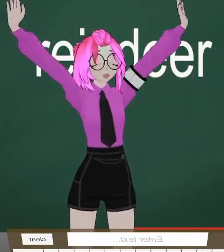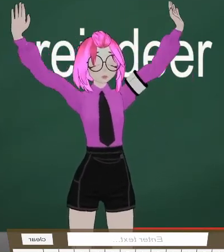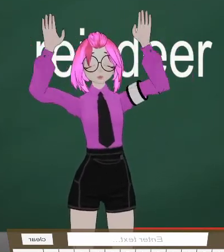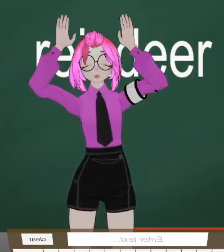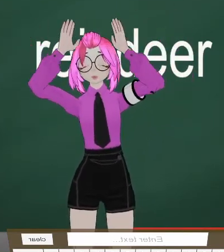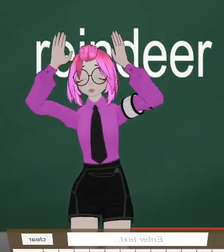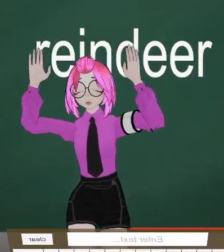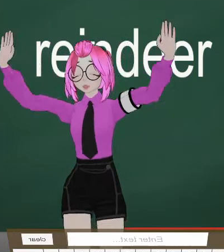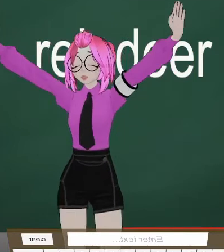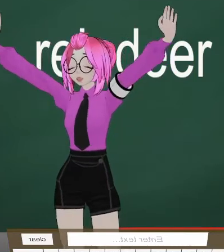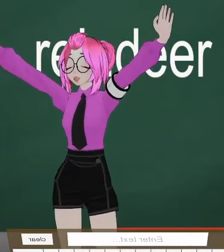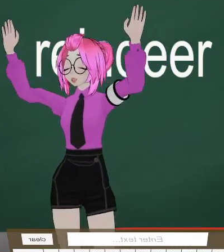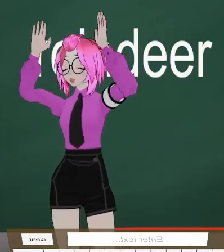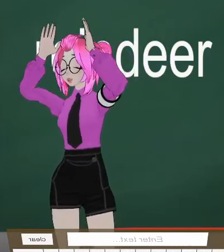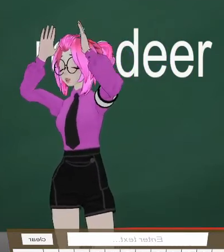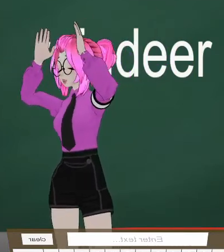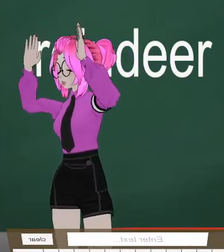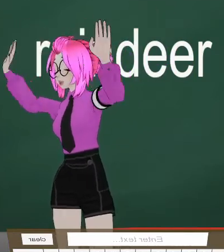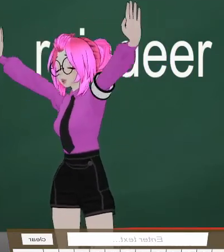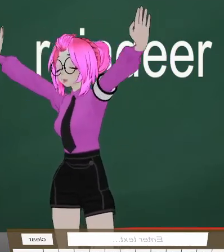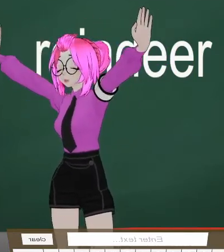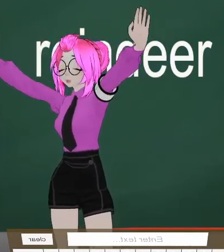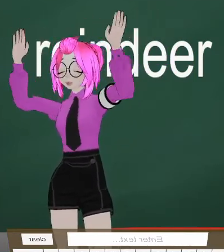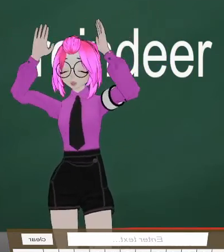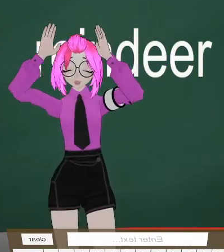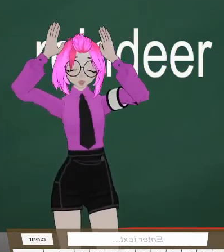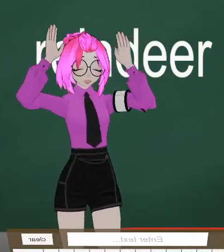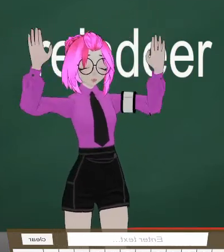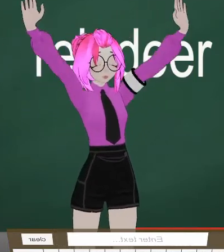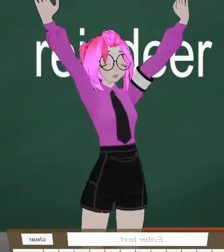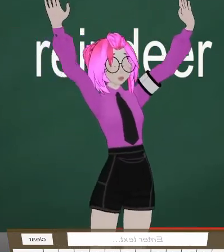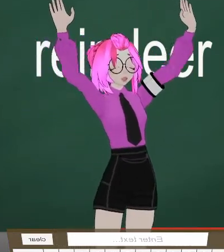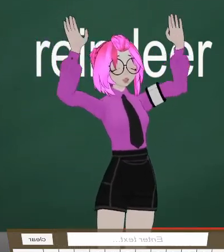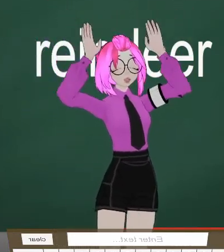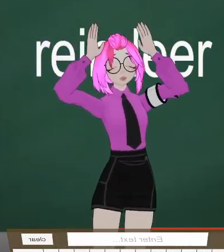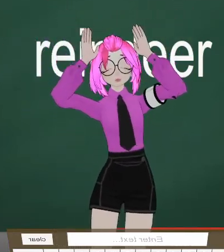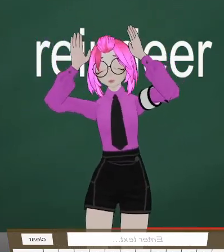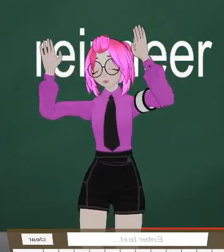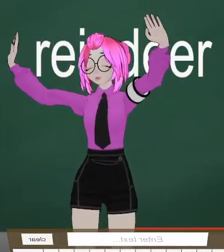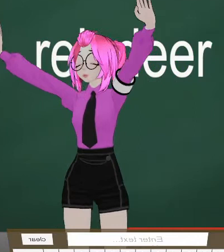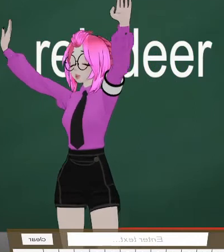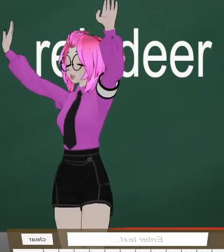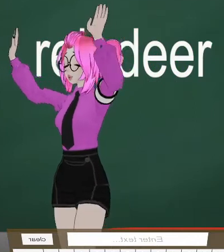reindeer they've got those big antlers reindeer reindeer